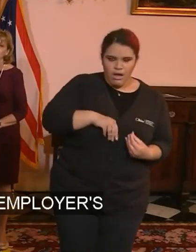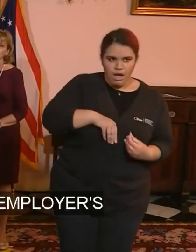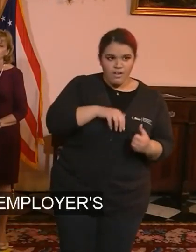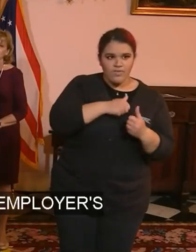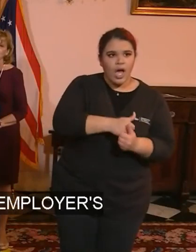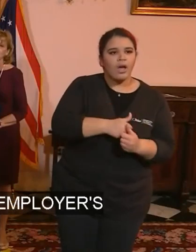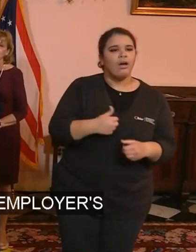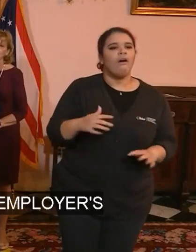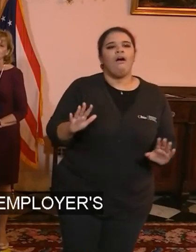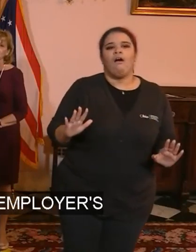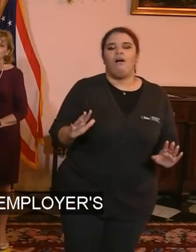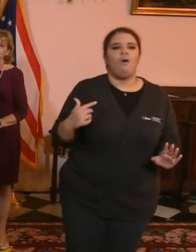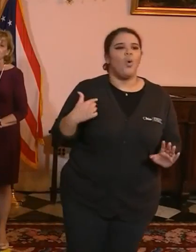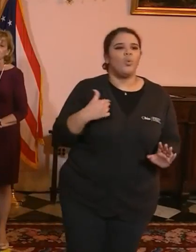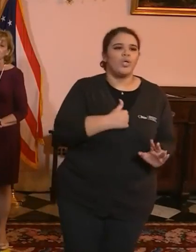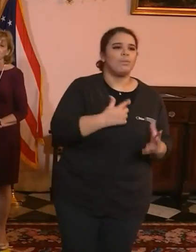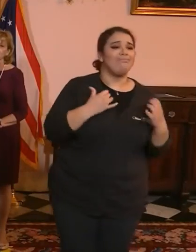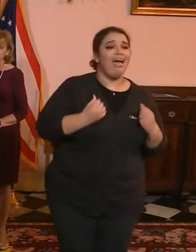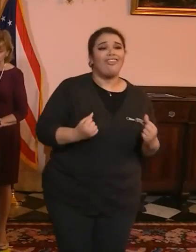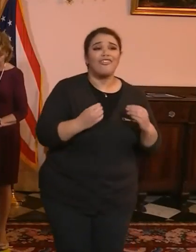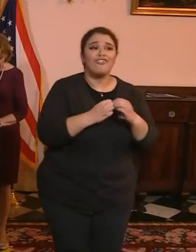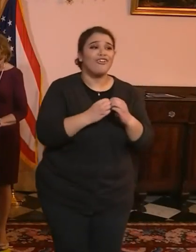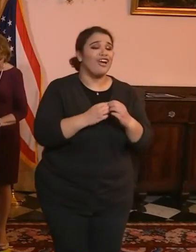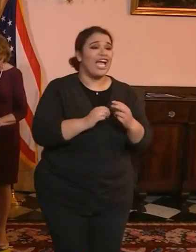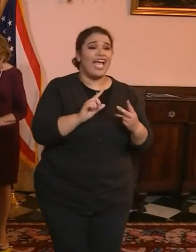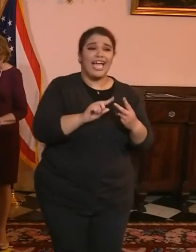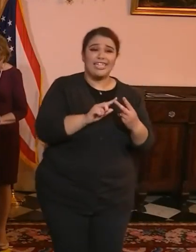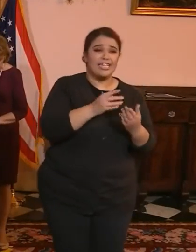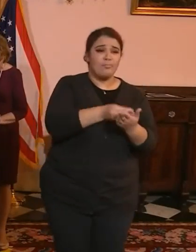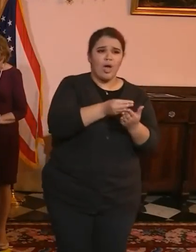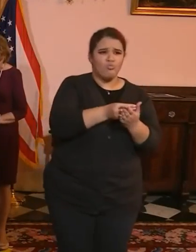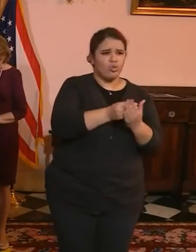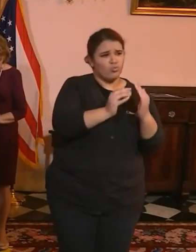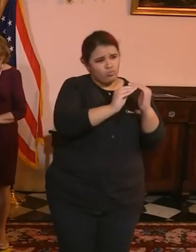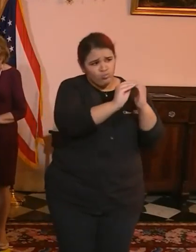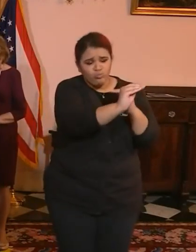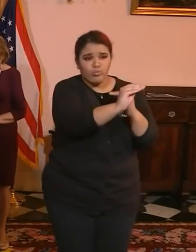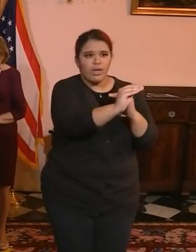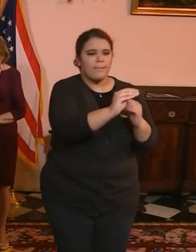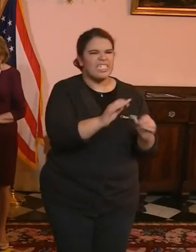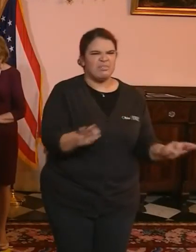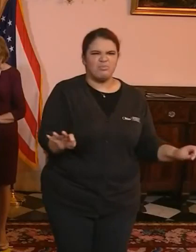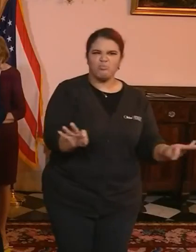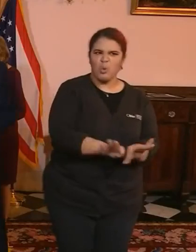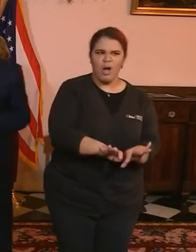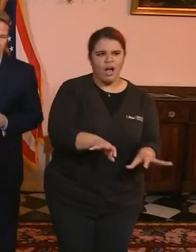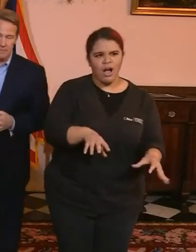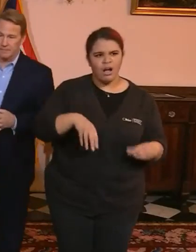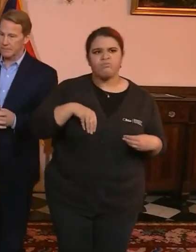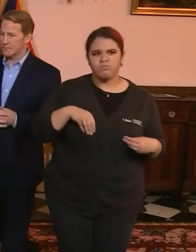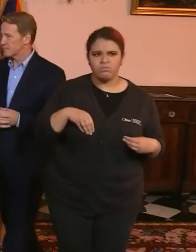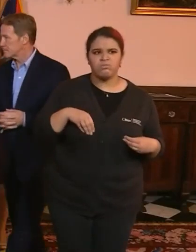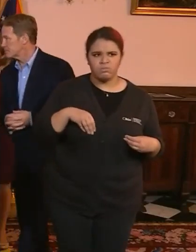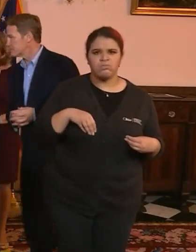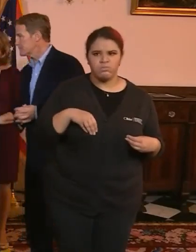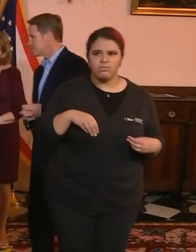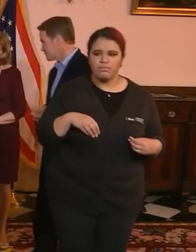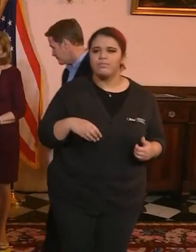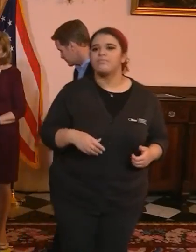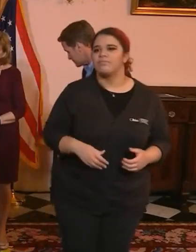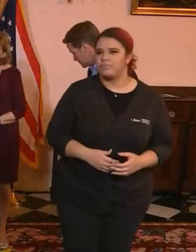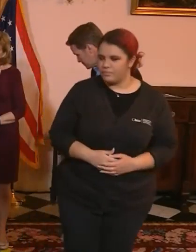sound. But they have to own it, and they have to take the precautions that are necessary. Thank you